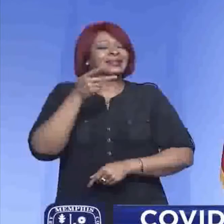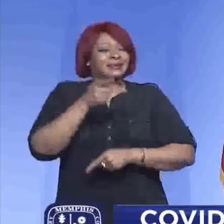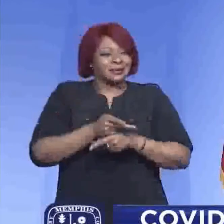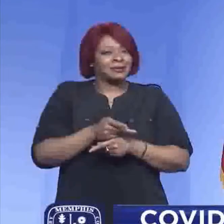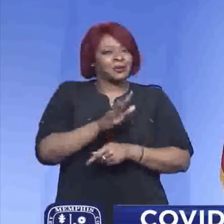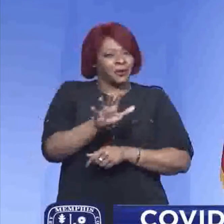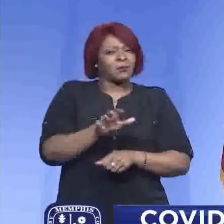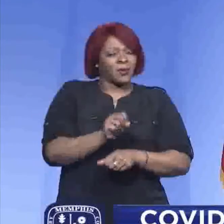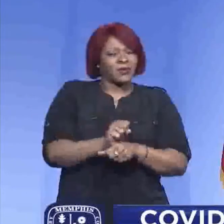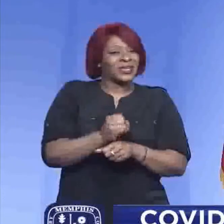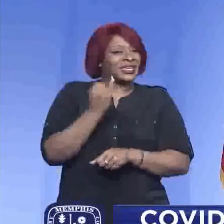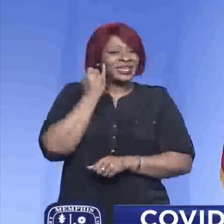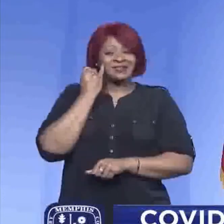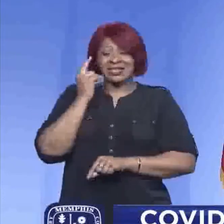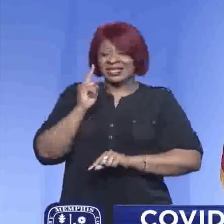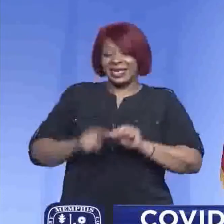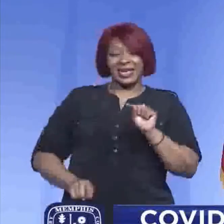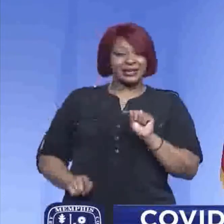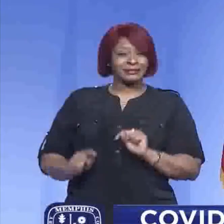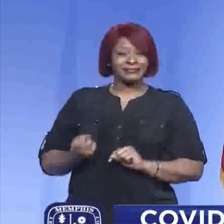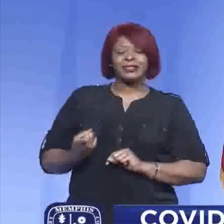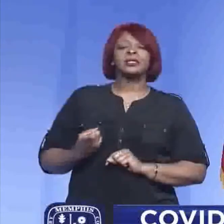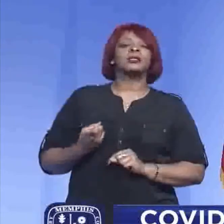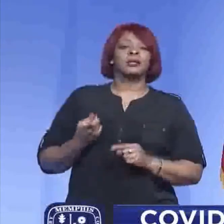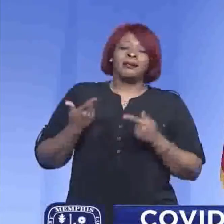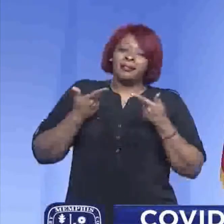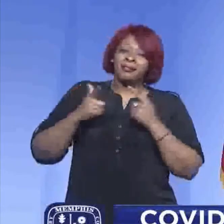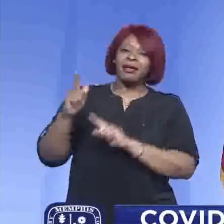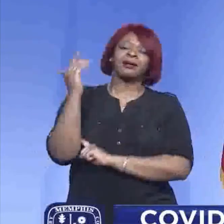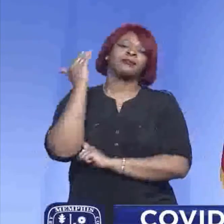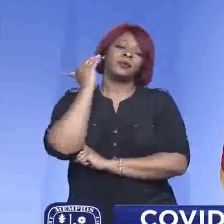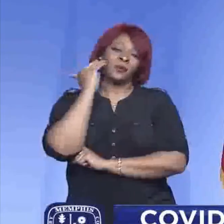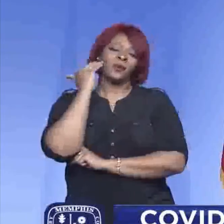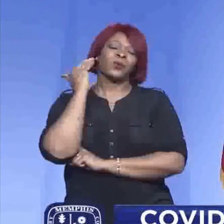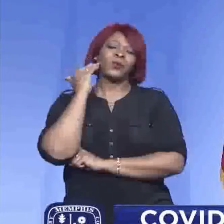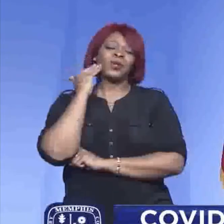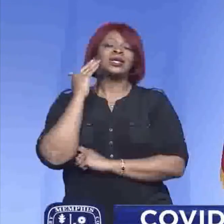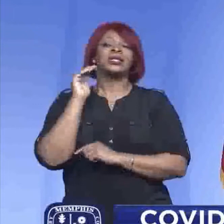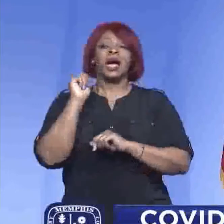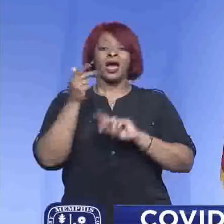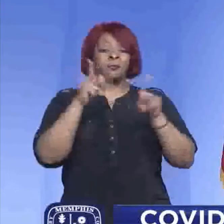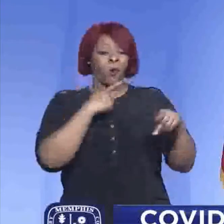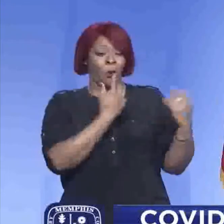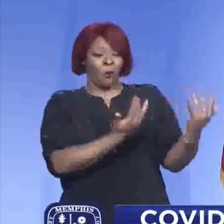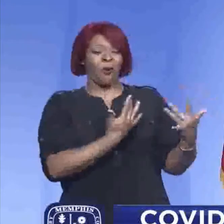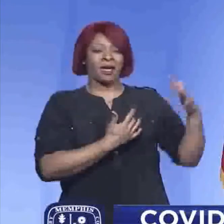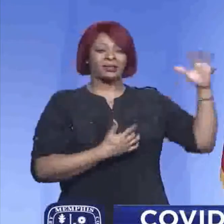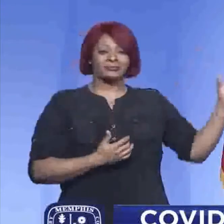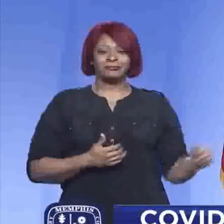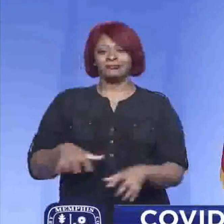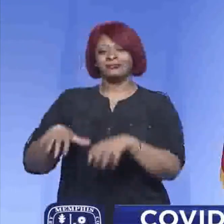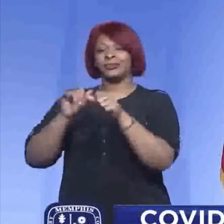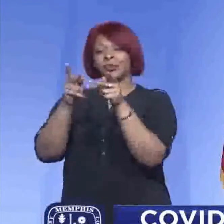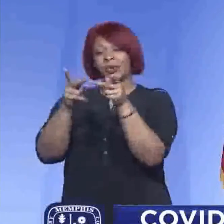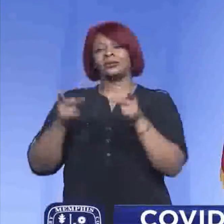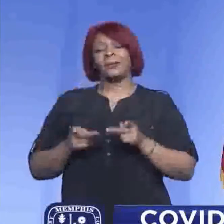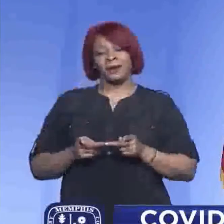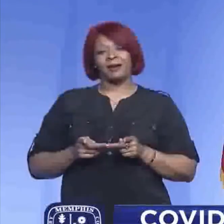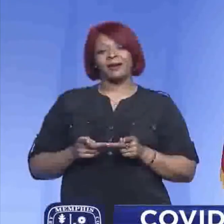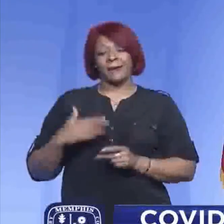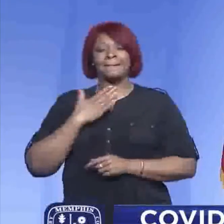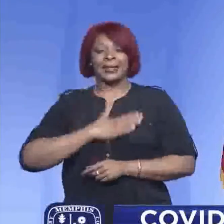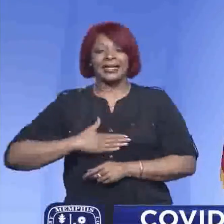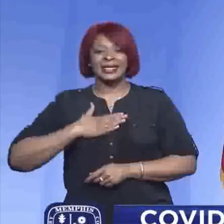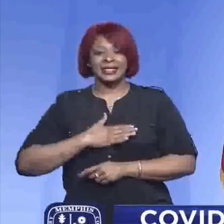it, but if you can't, at least let them know so someone else can get that spot.